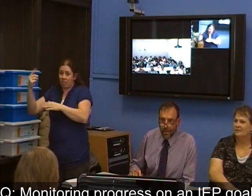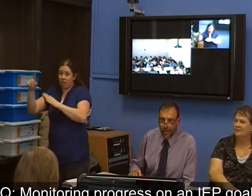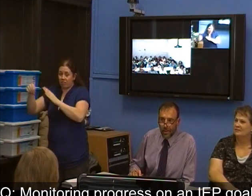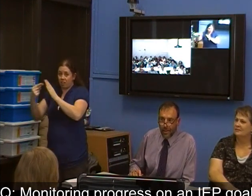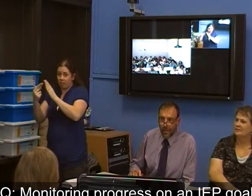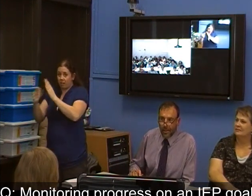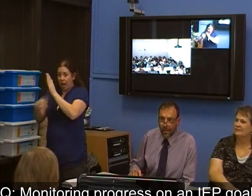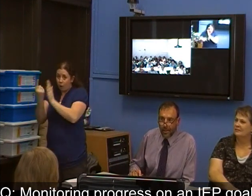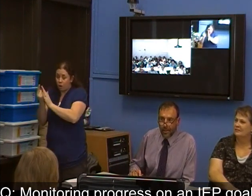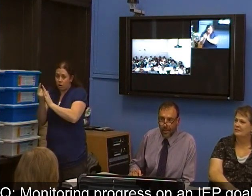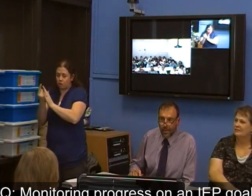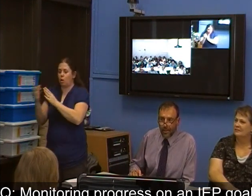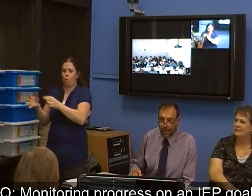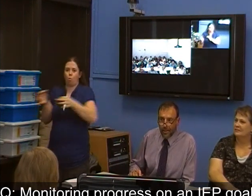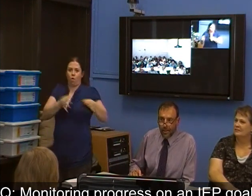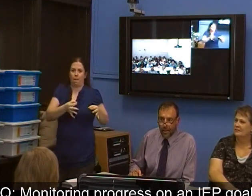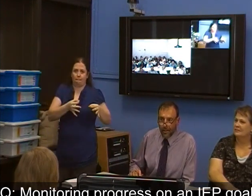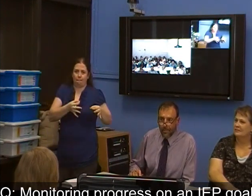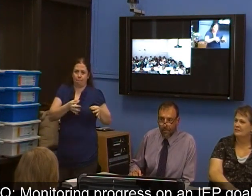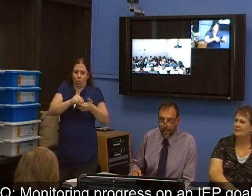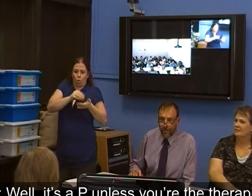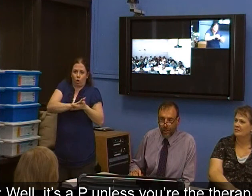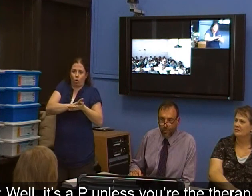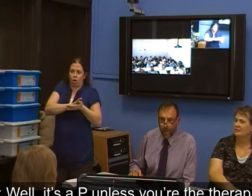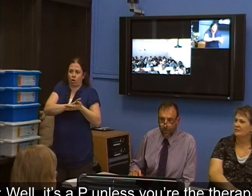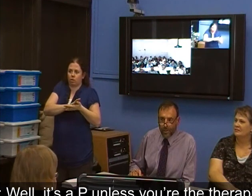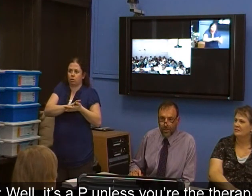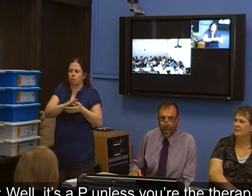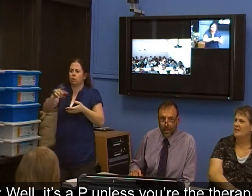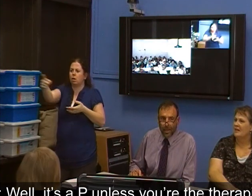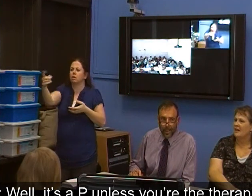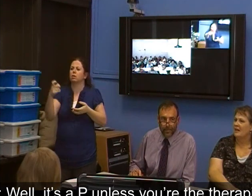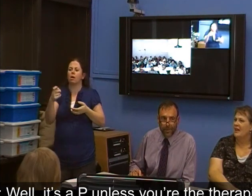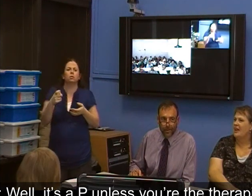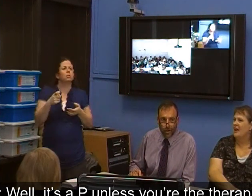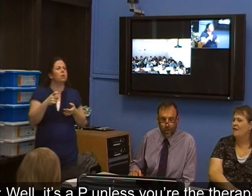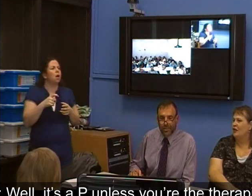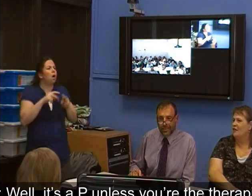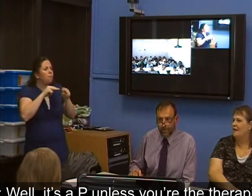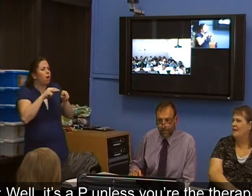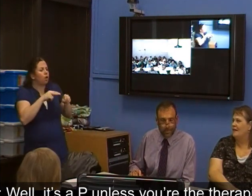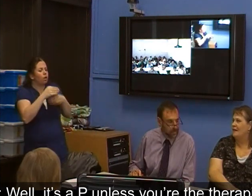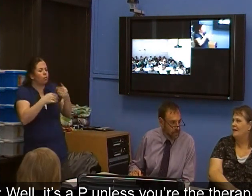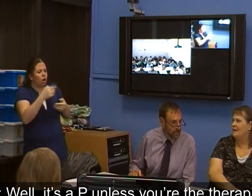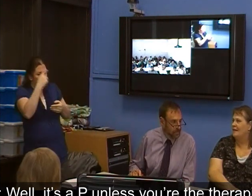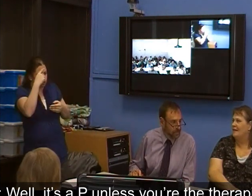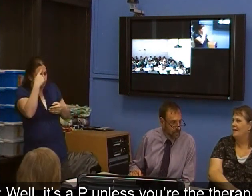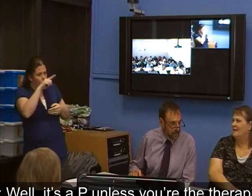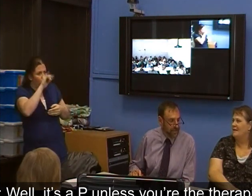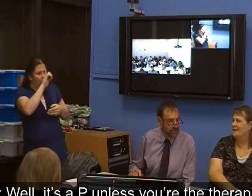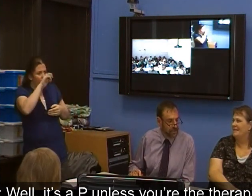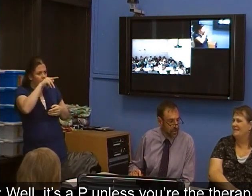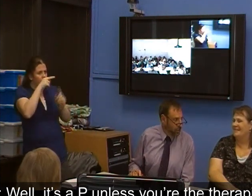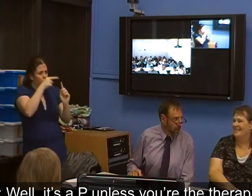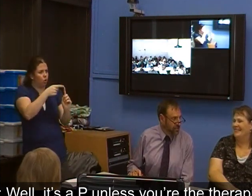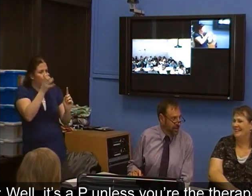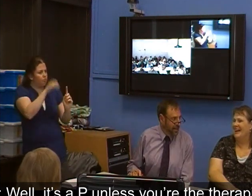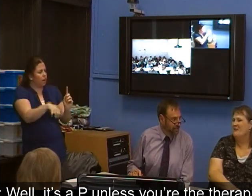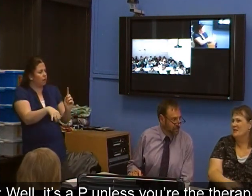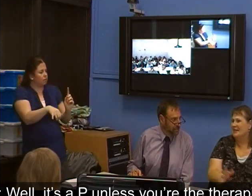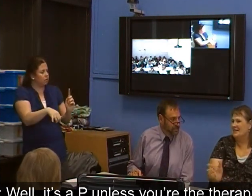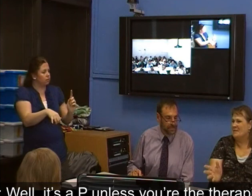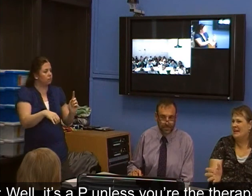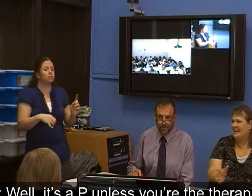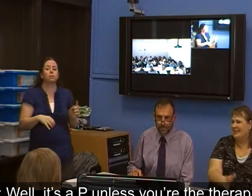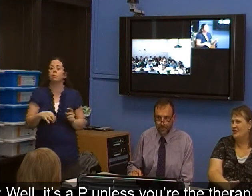goals is what? Monitoring progress on IEP goals is it? Just said Yes. You want to answer that? Well, it's a